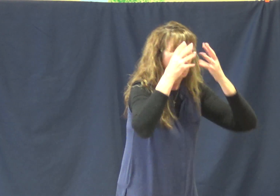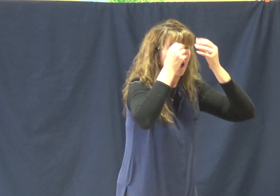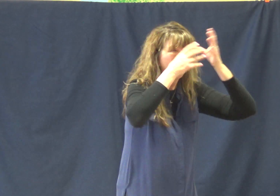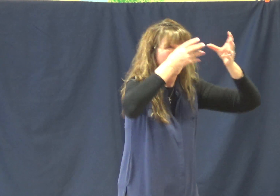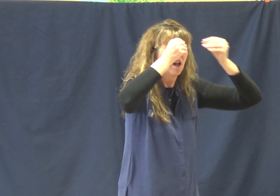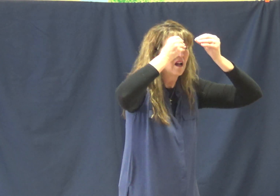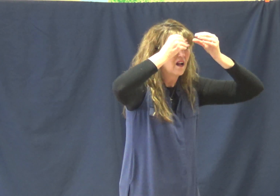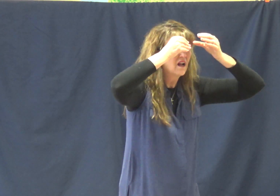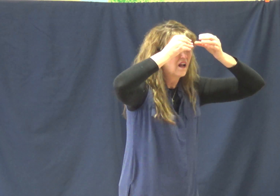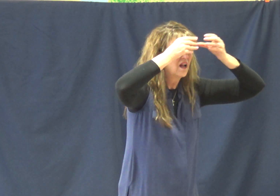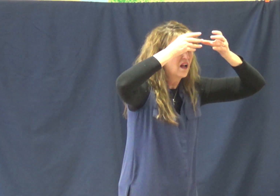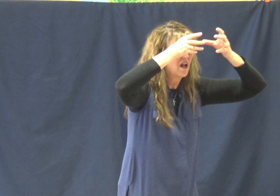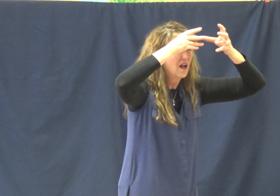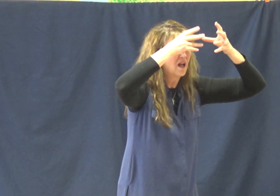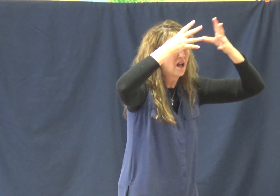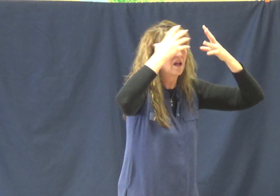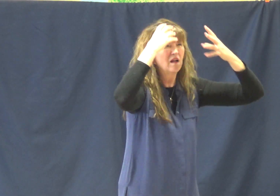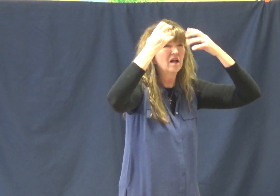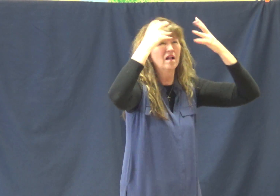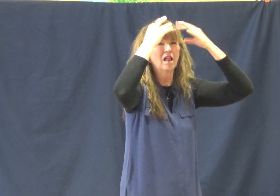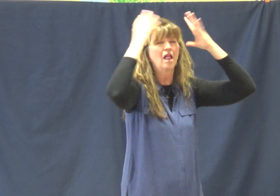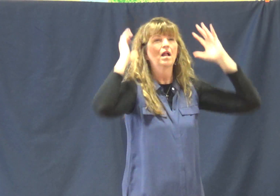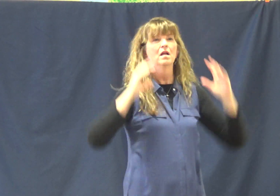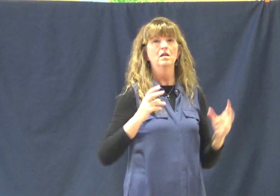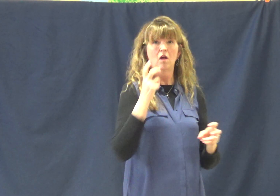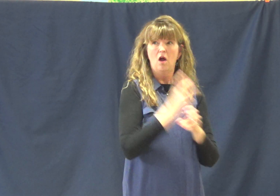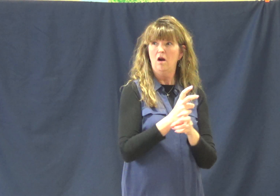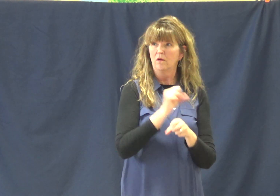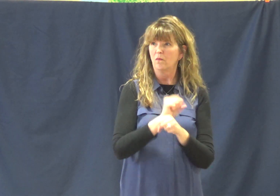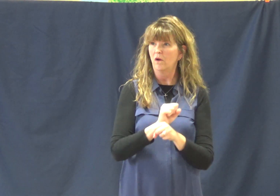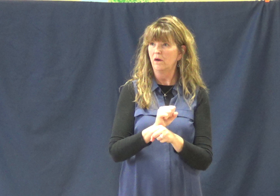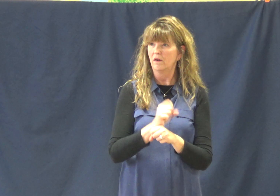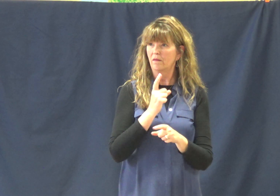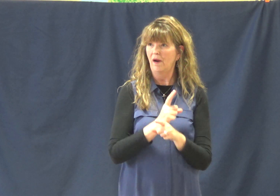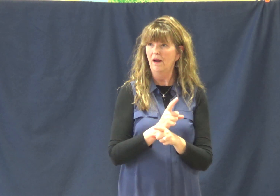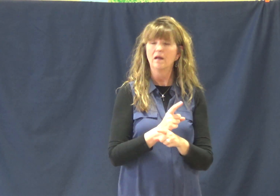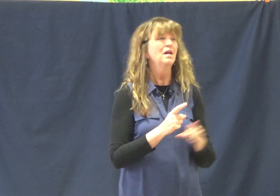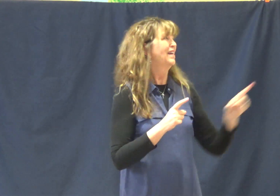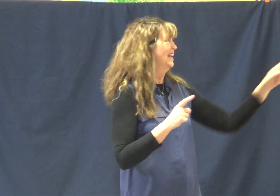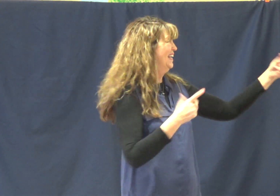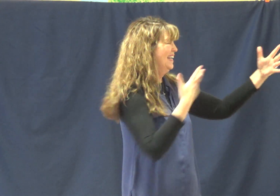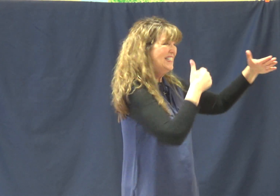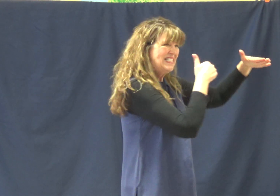Time schedule, all this hard work.